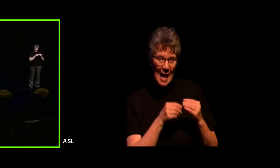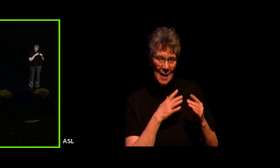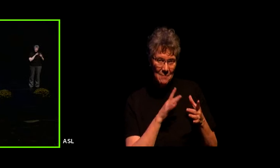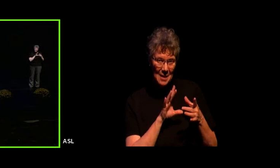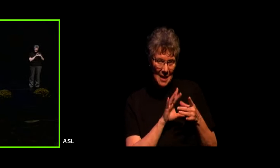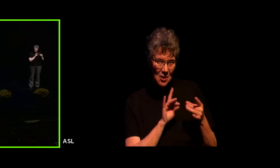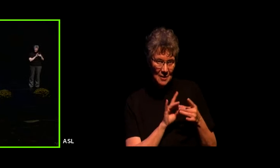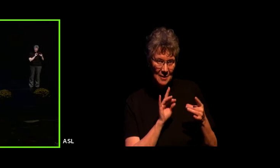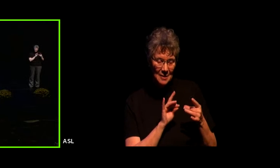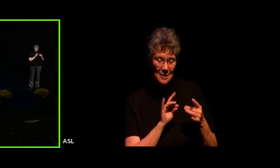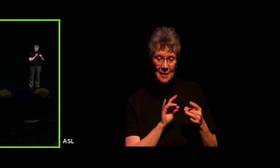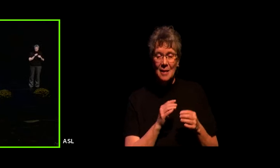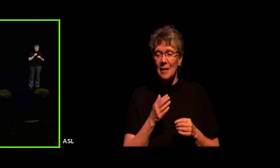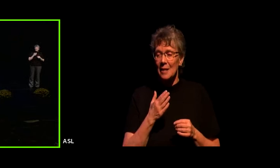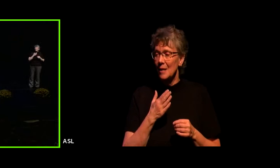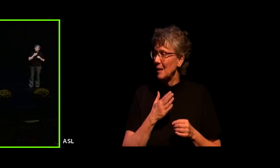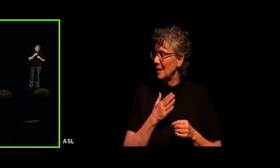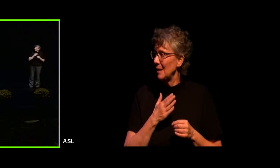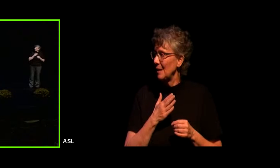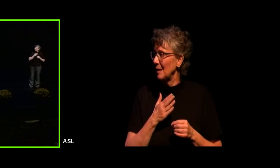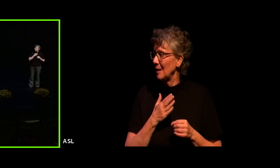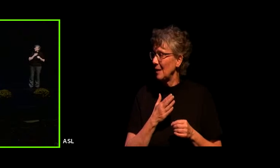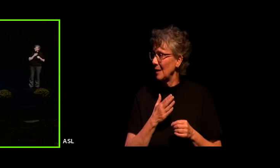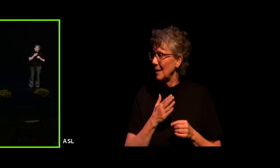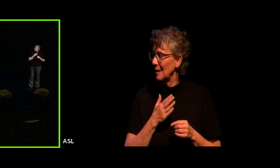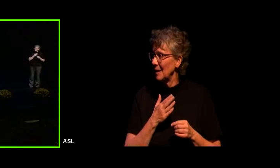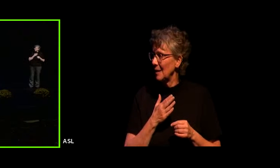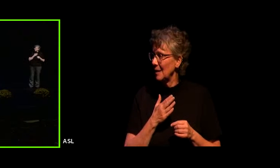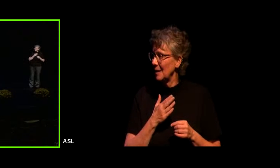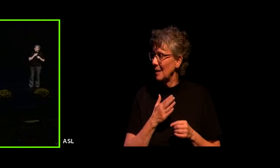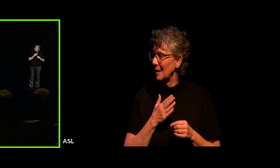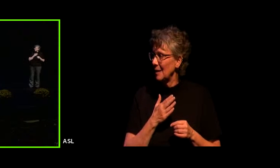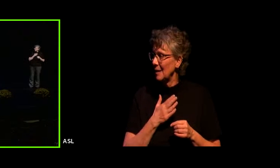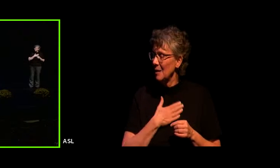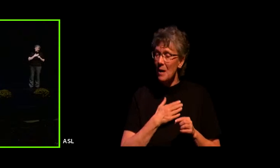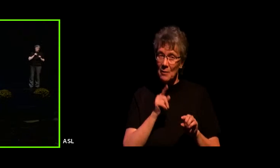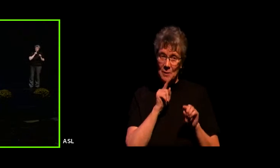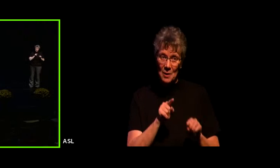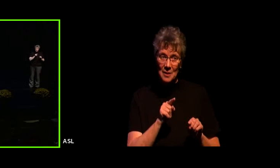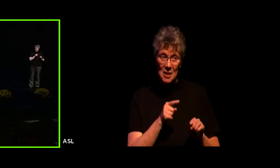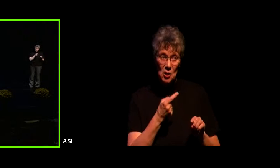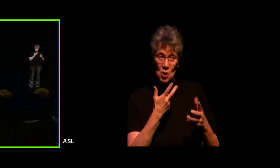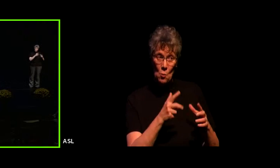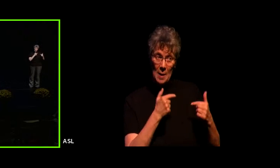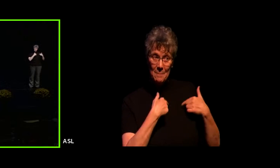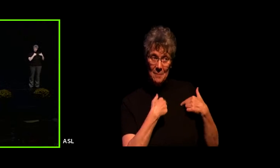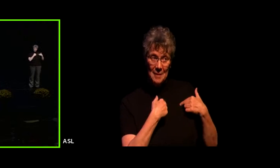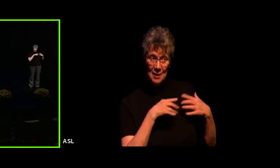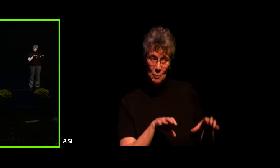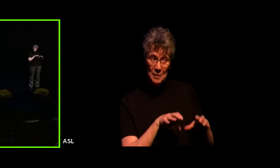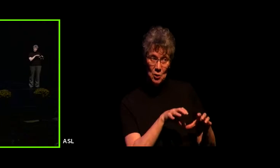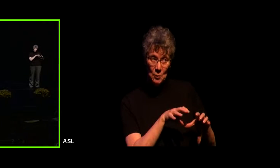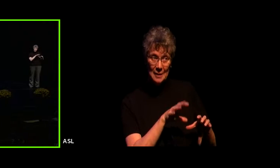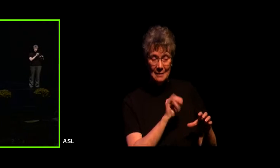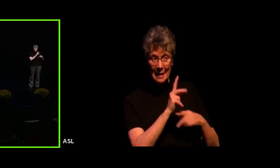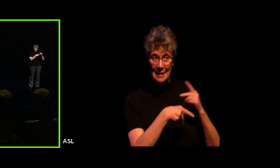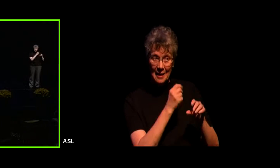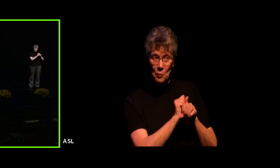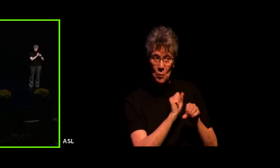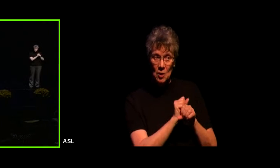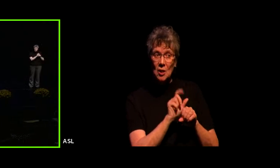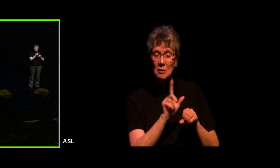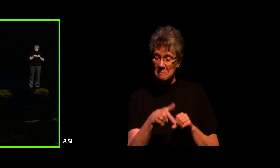diplomatically, no, y'all want Kisha to do this and not someone like me. Okay, that's all. Because yeah, it'll